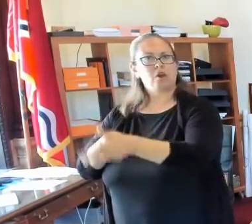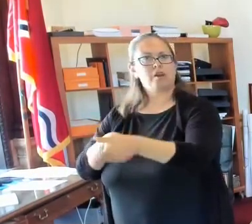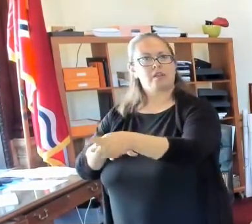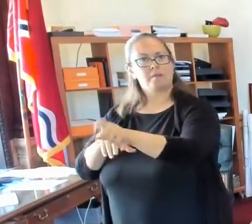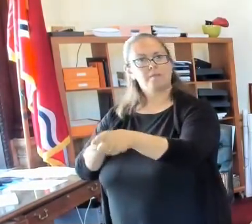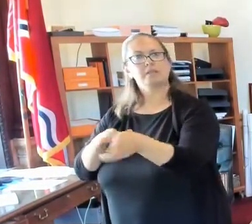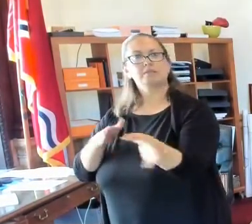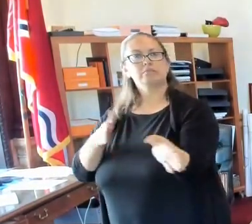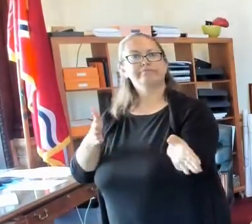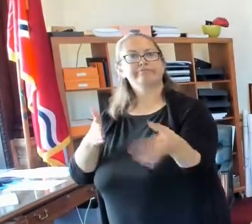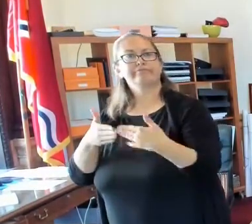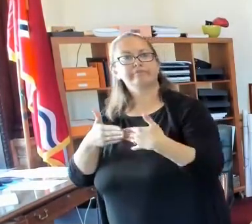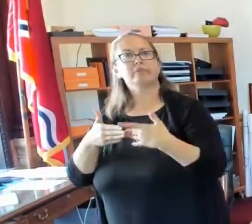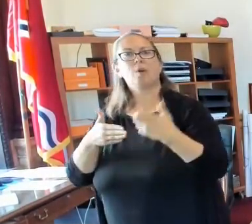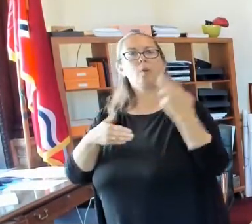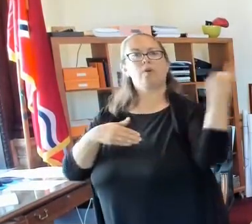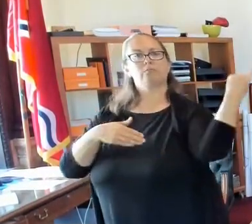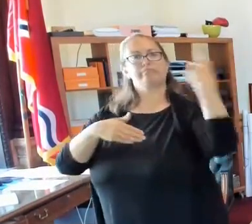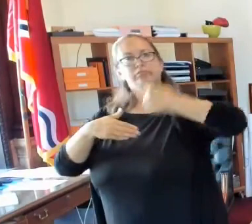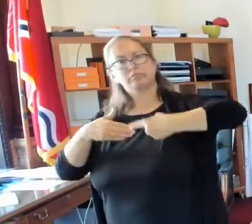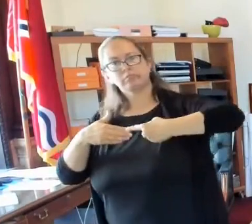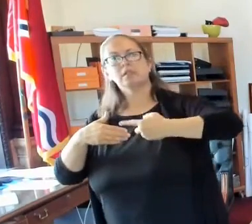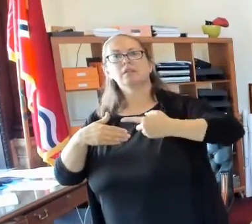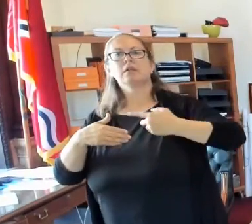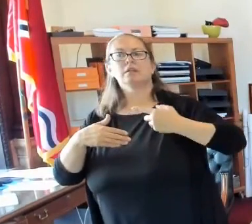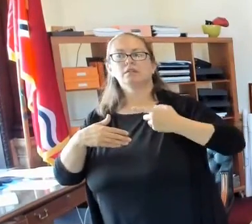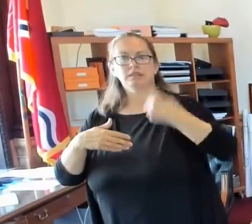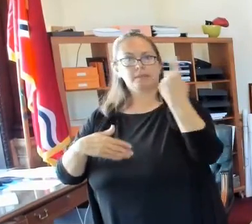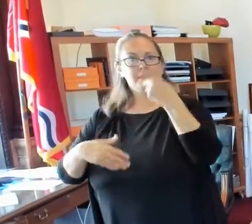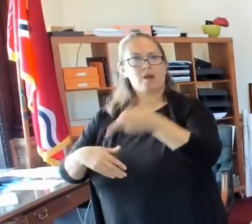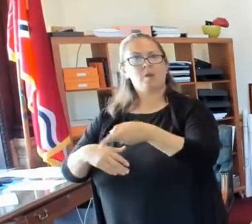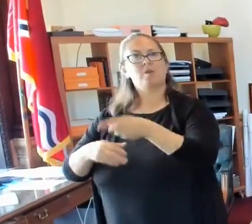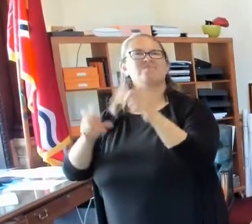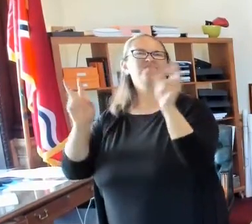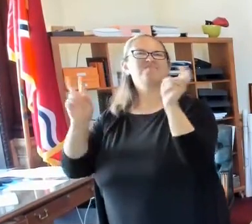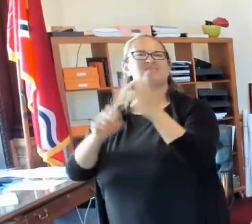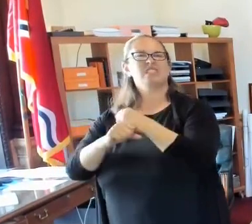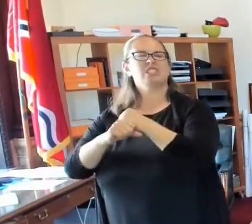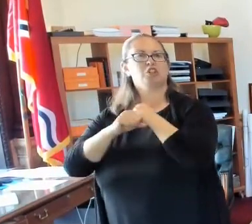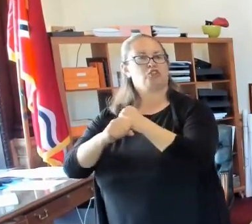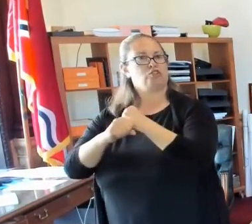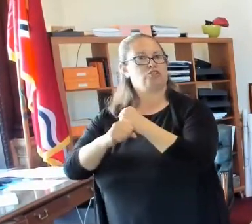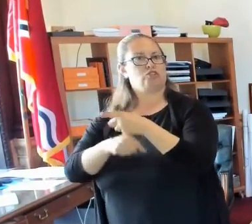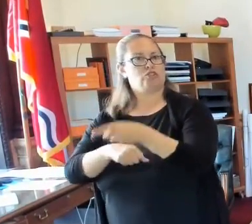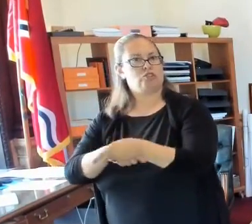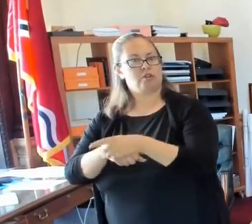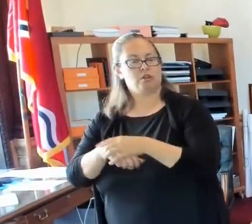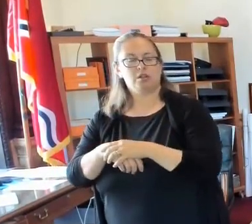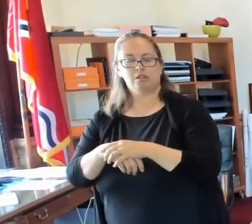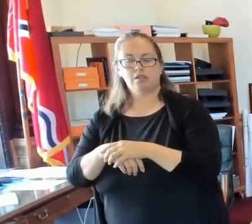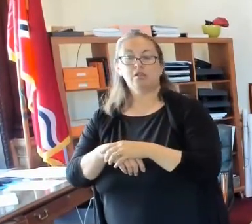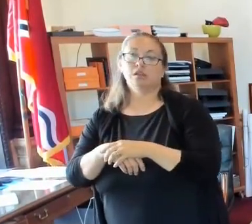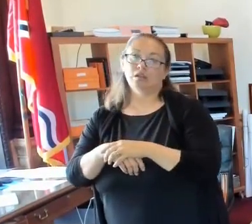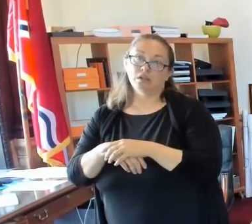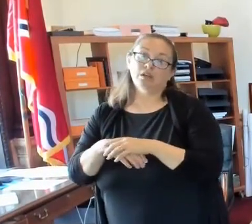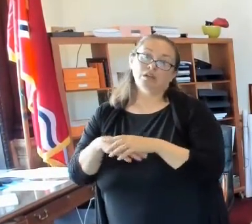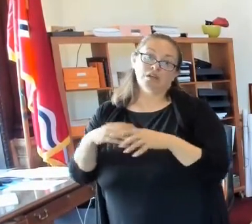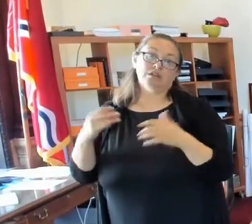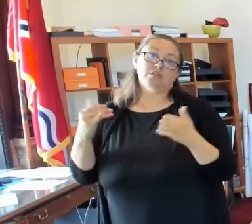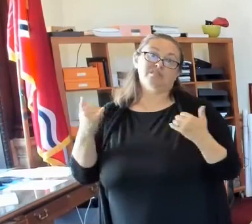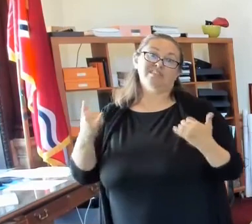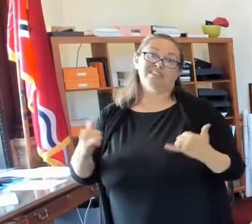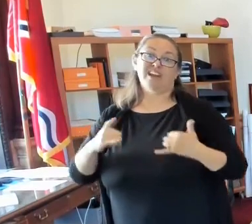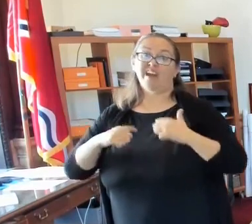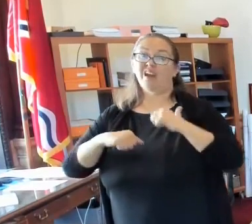means a gate has to go down, or in some way those lots have to be secured. And I know that, you know, now is a very tough time